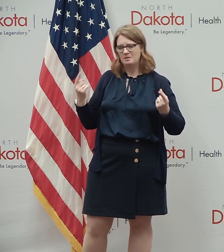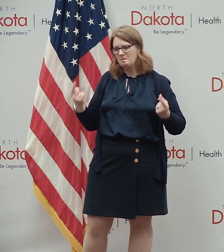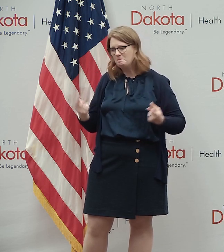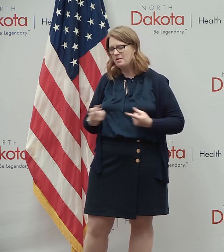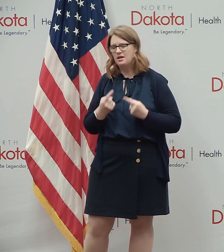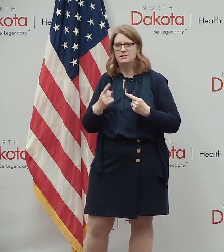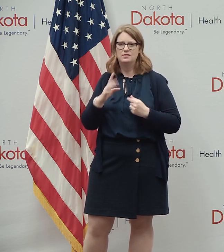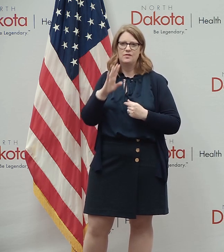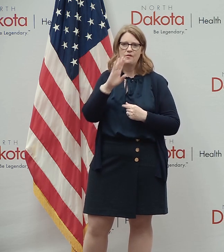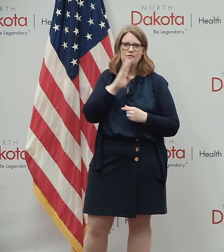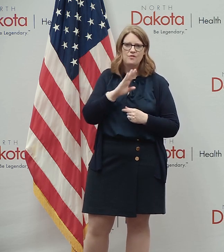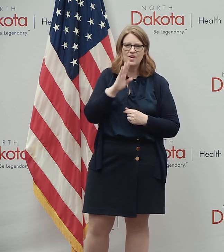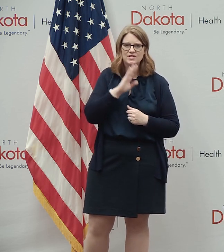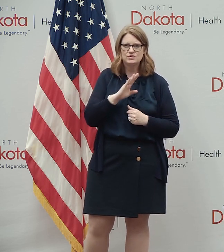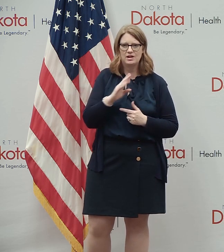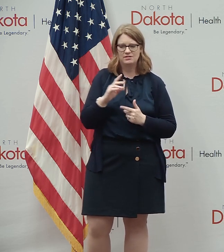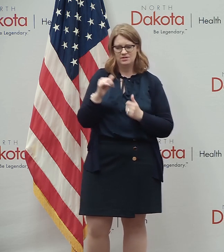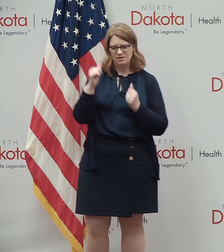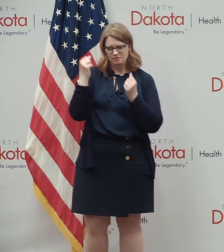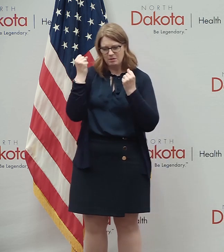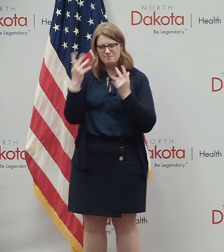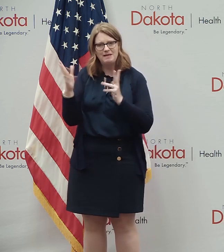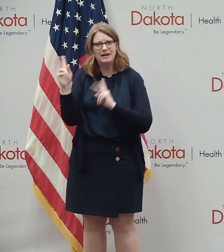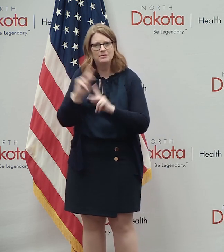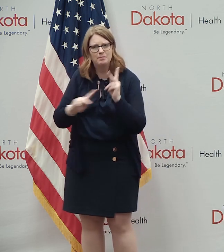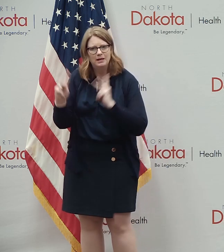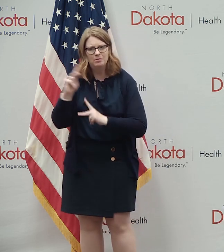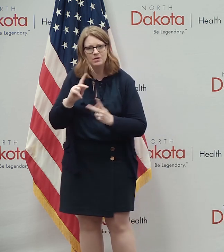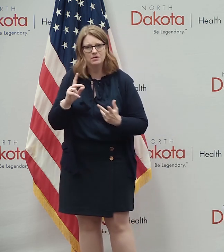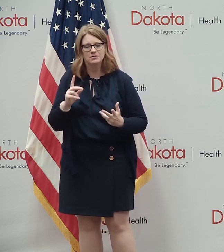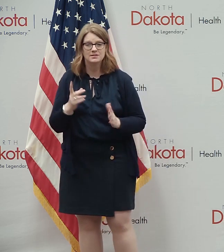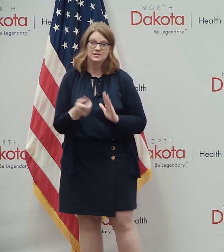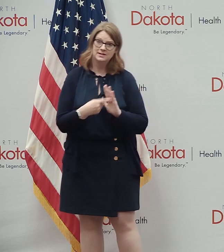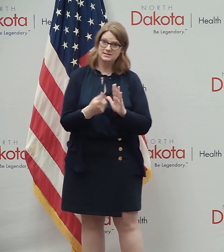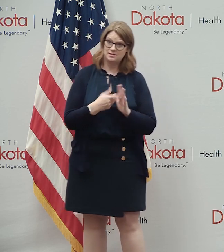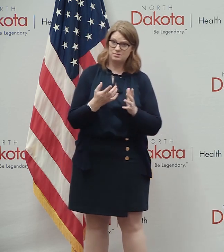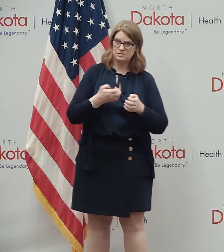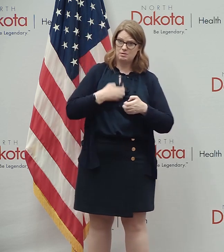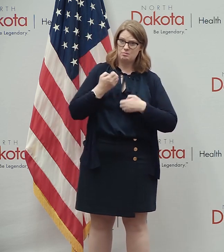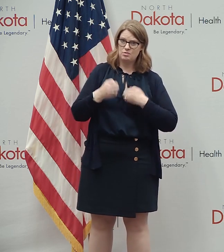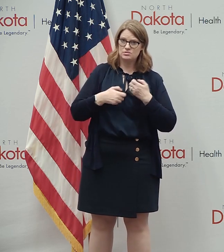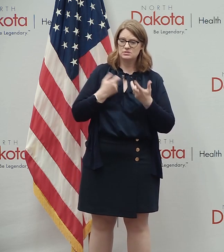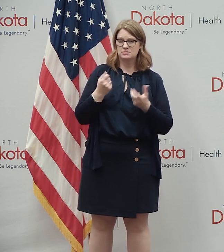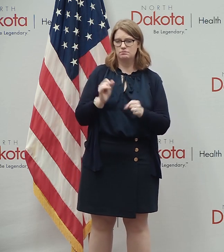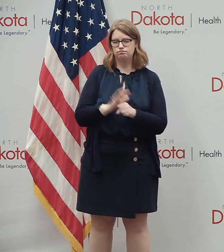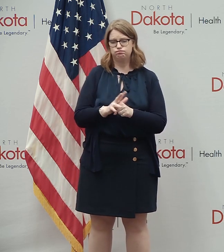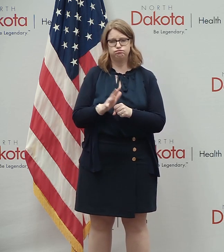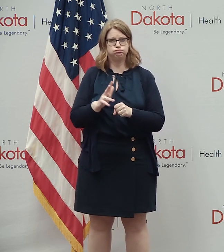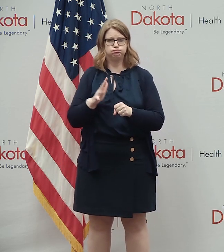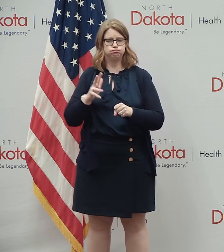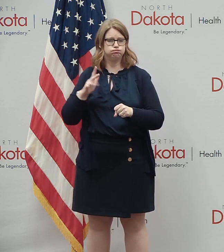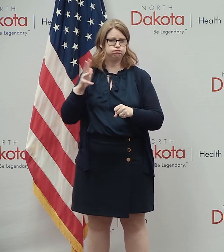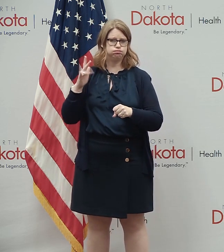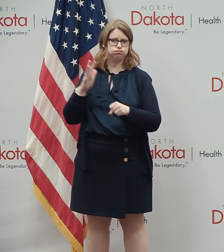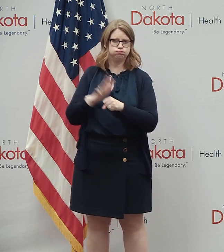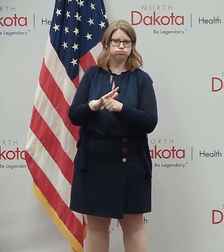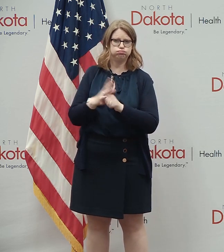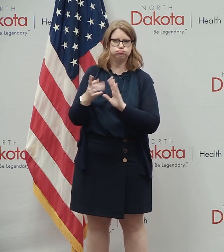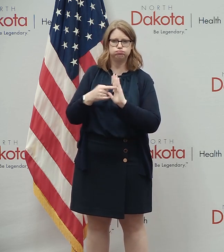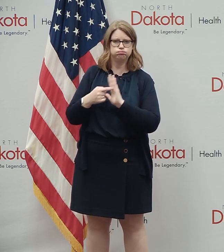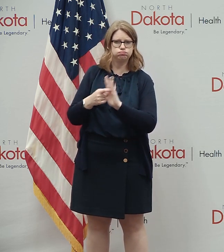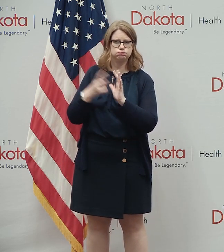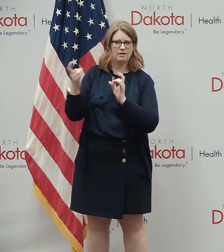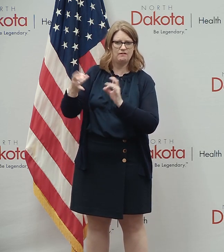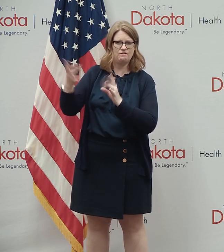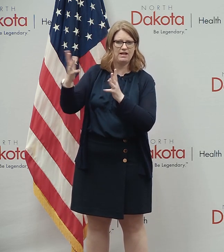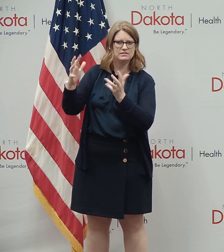frustration of many citizens is evidence, and at times those emotions have boiled over into displays of